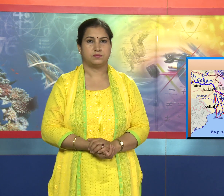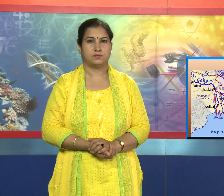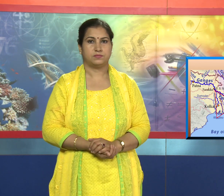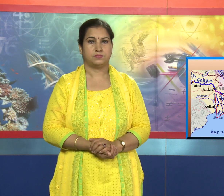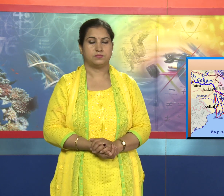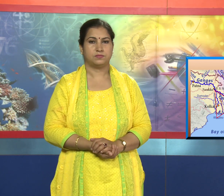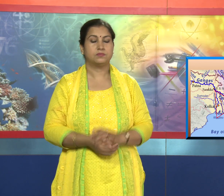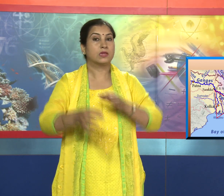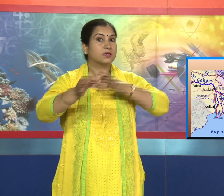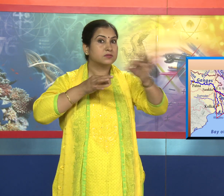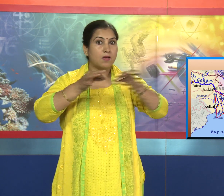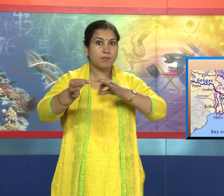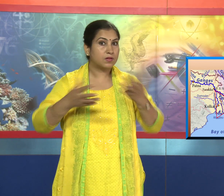For example,